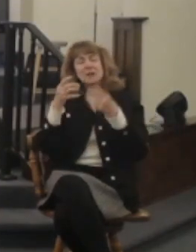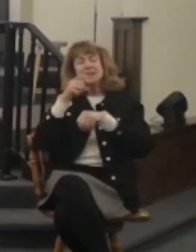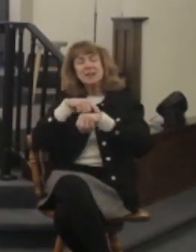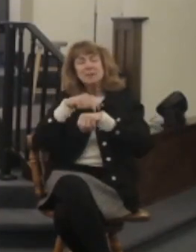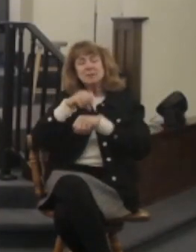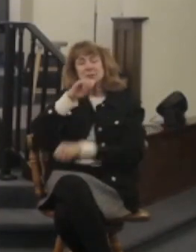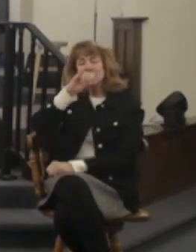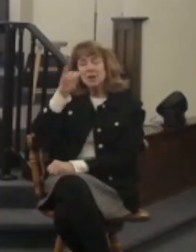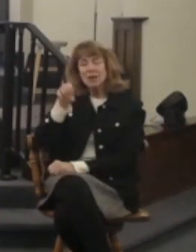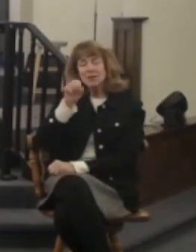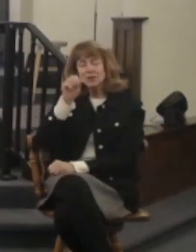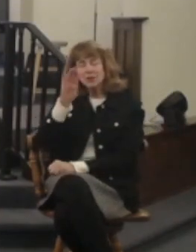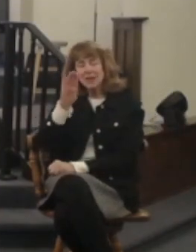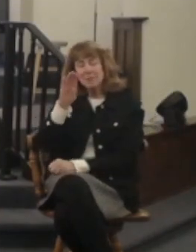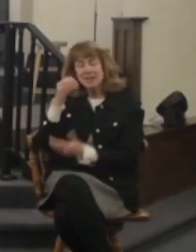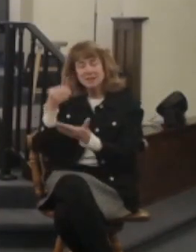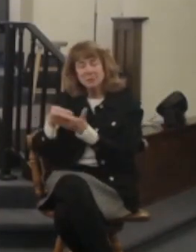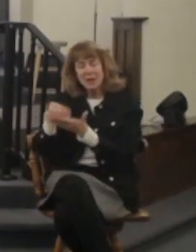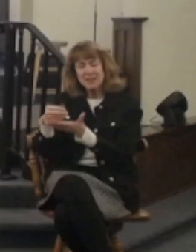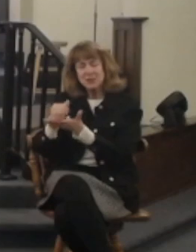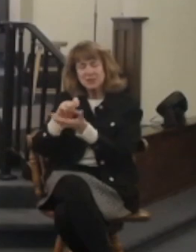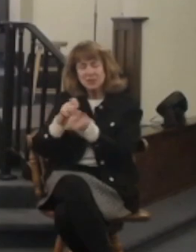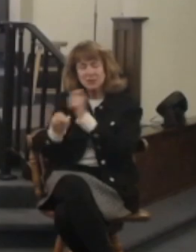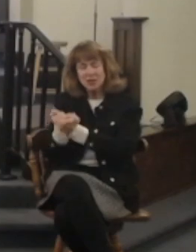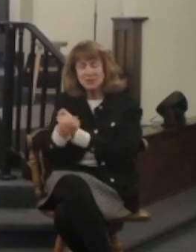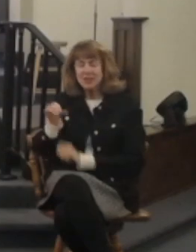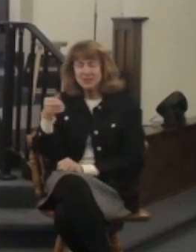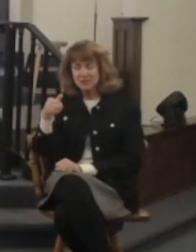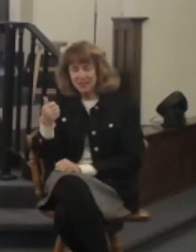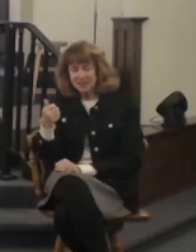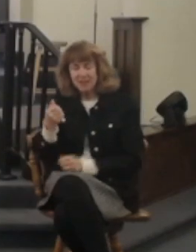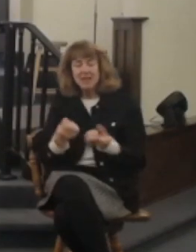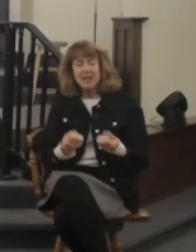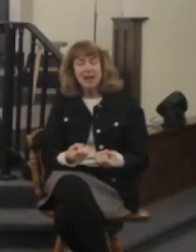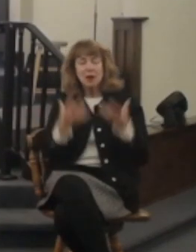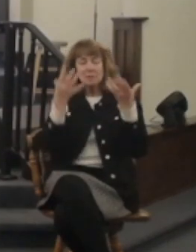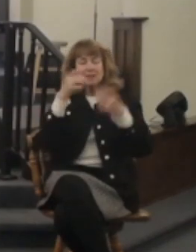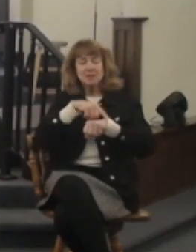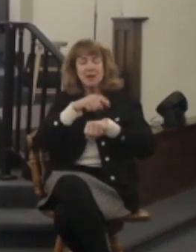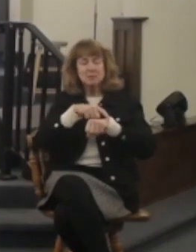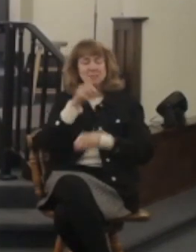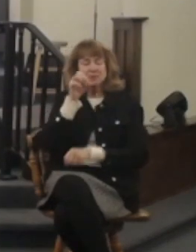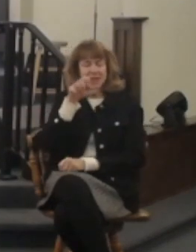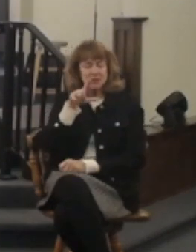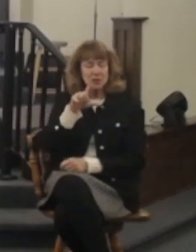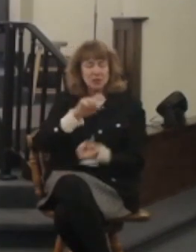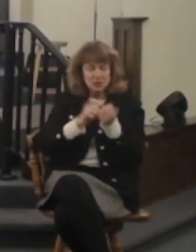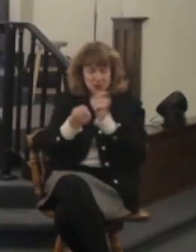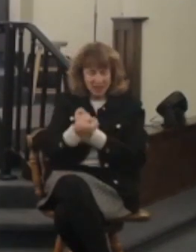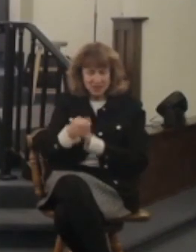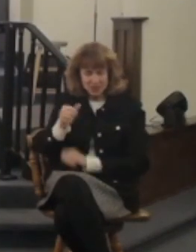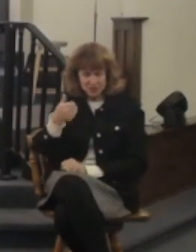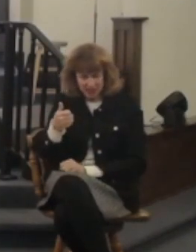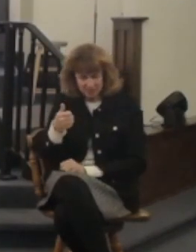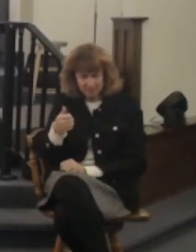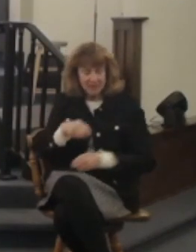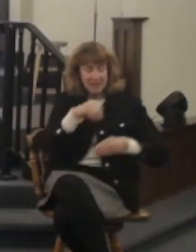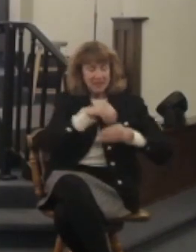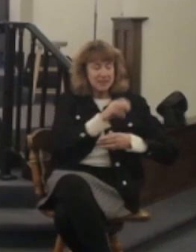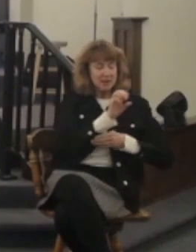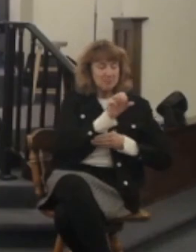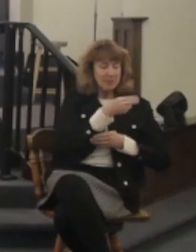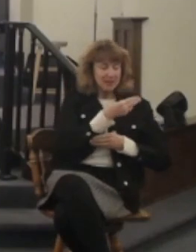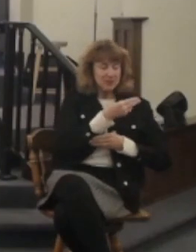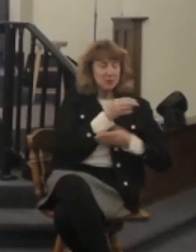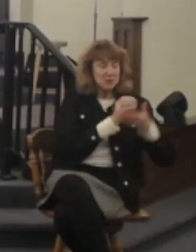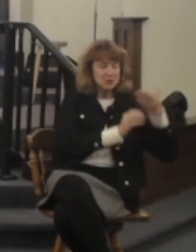changed? 10. How many days was Daniel tested? 10. How many virgins in Matthew 25? Now, I'm going to